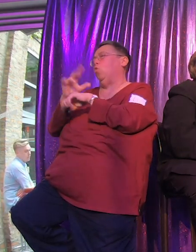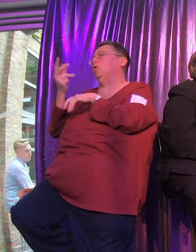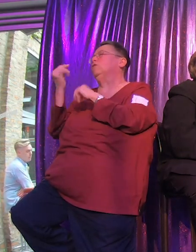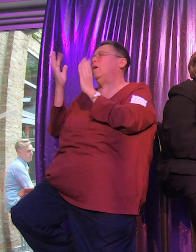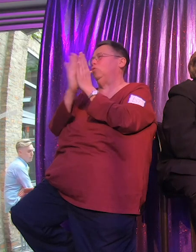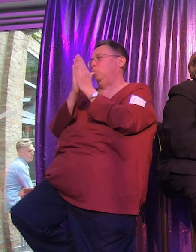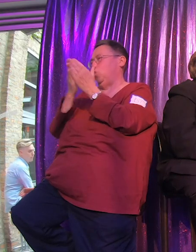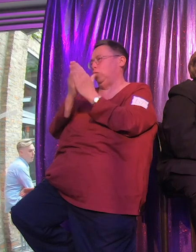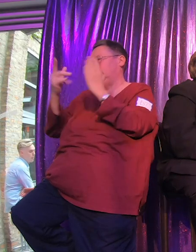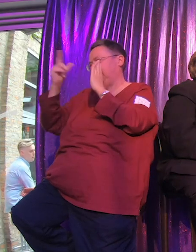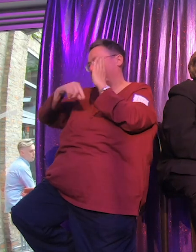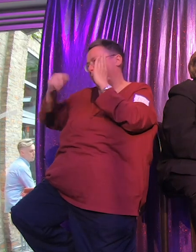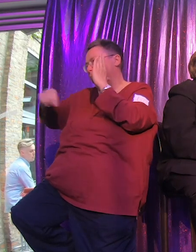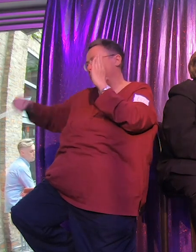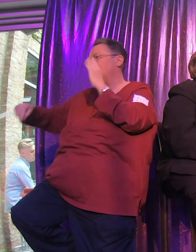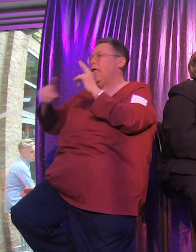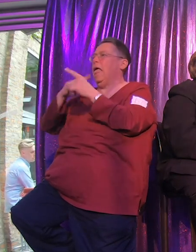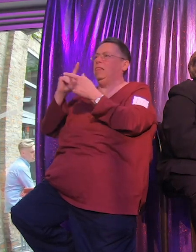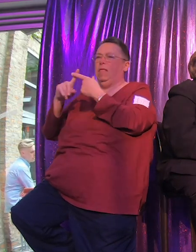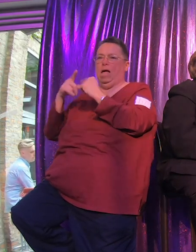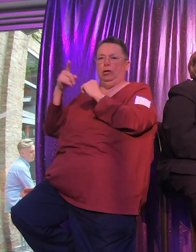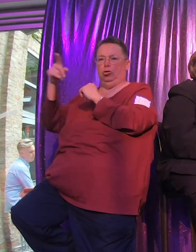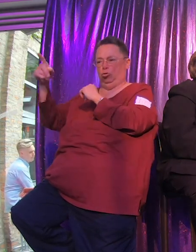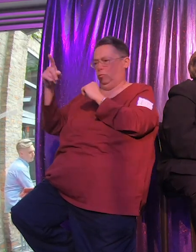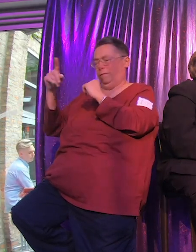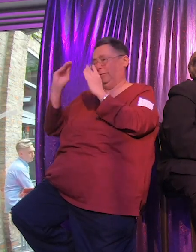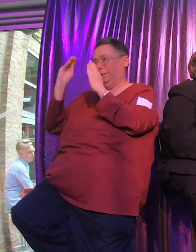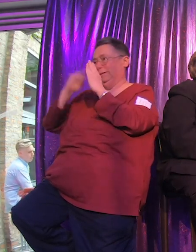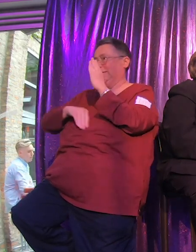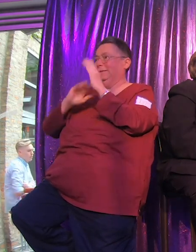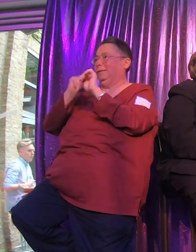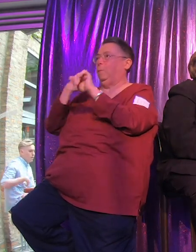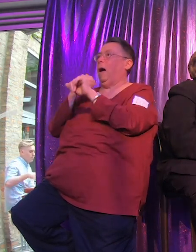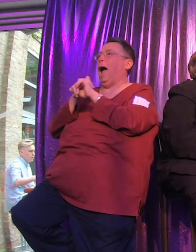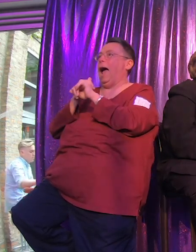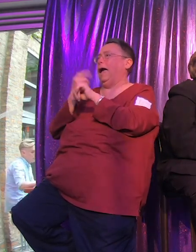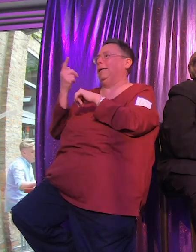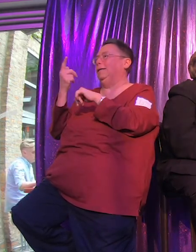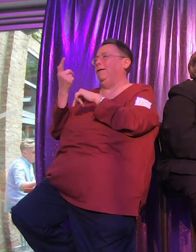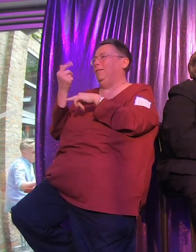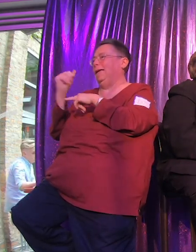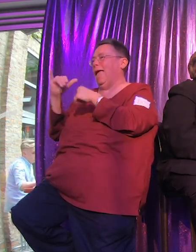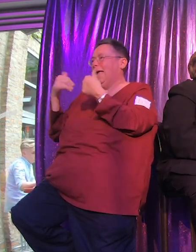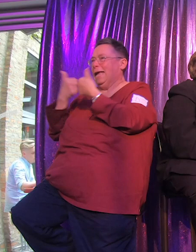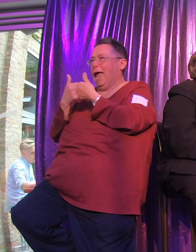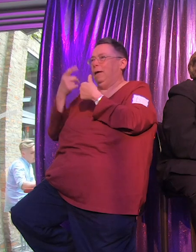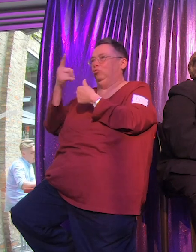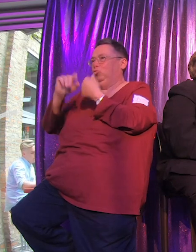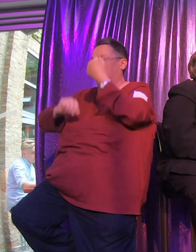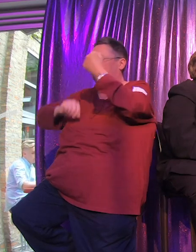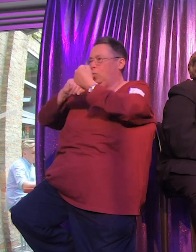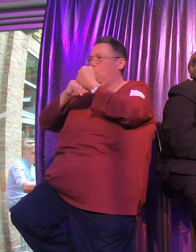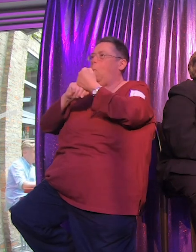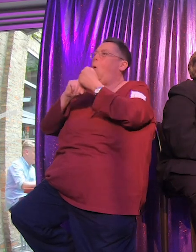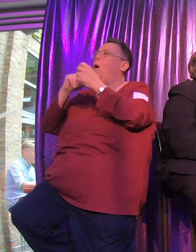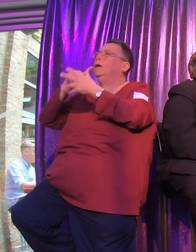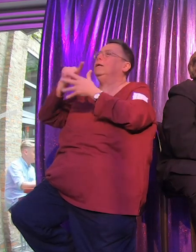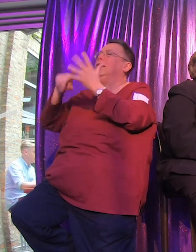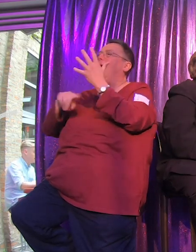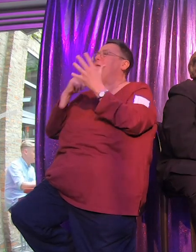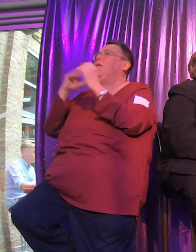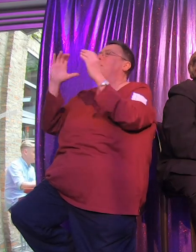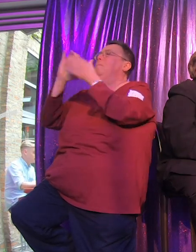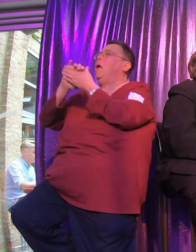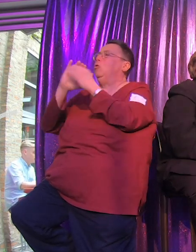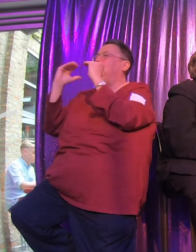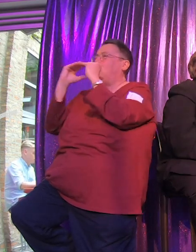books. You were a major force. We heard the list behind the Gay Games, instrumental in the push for marriage equality